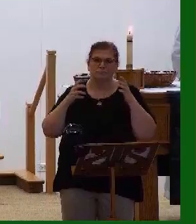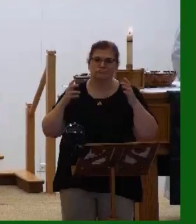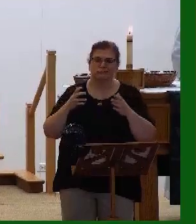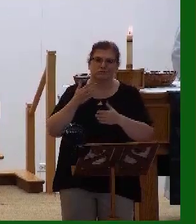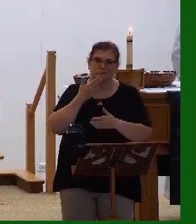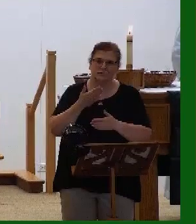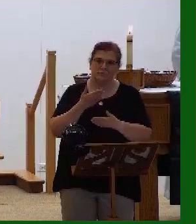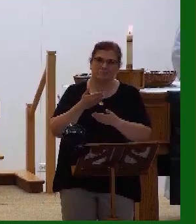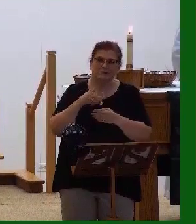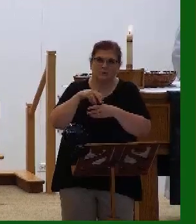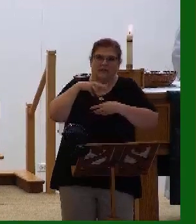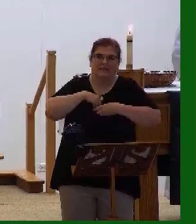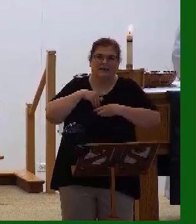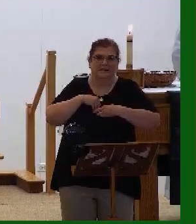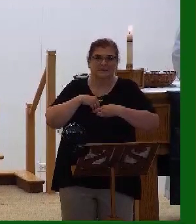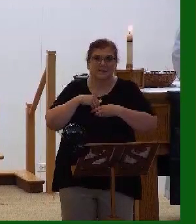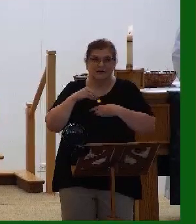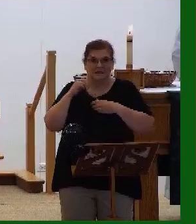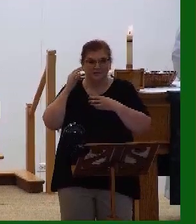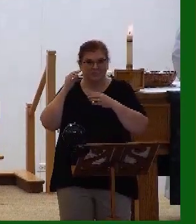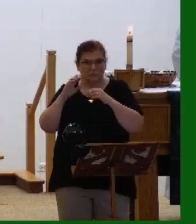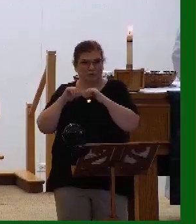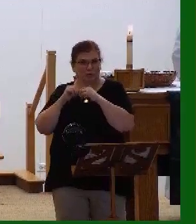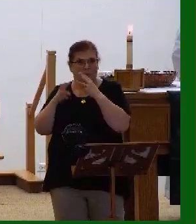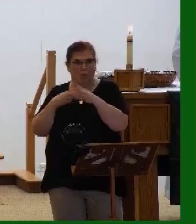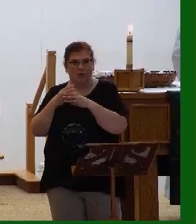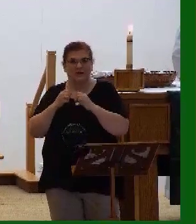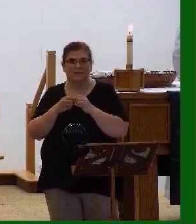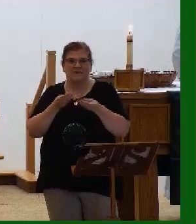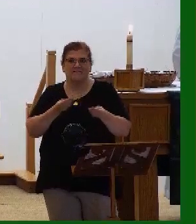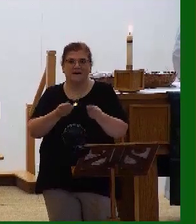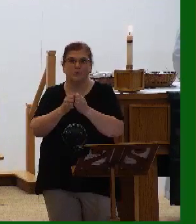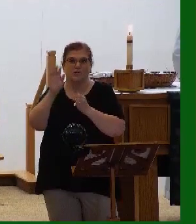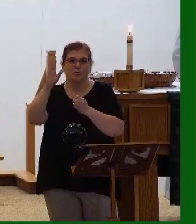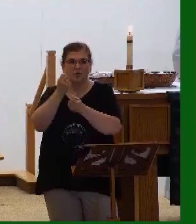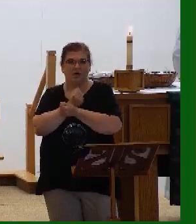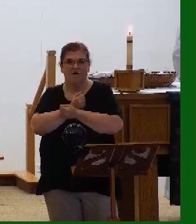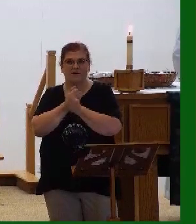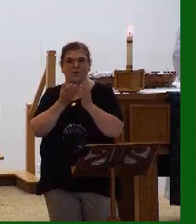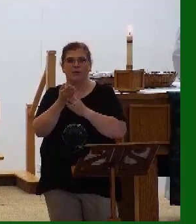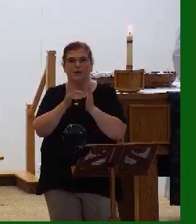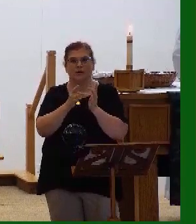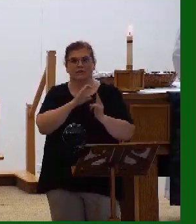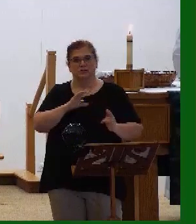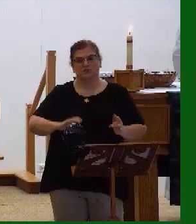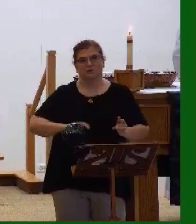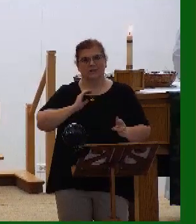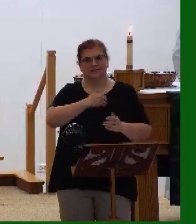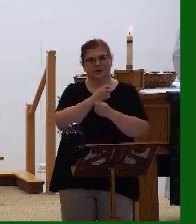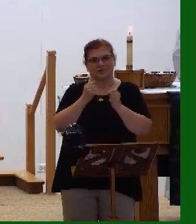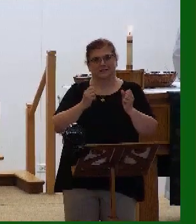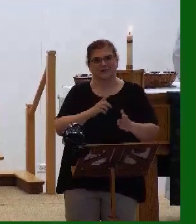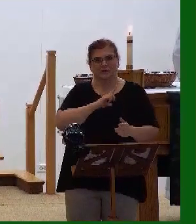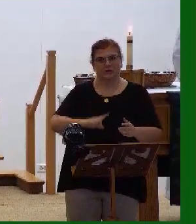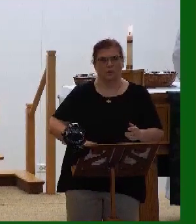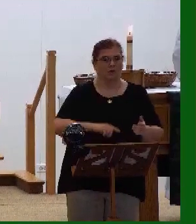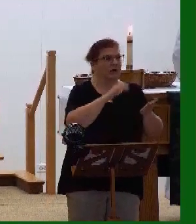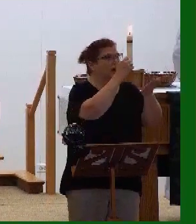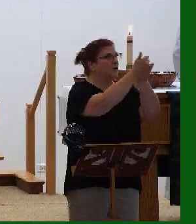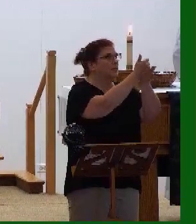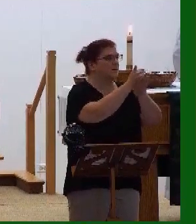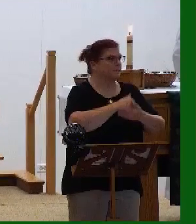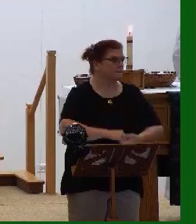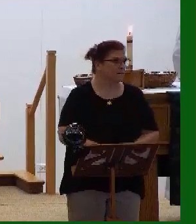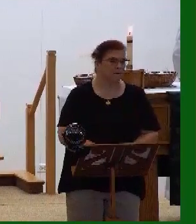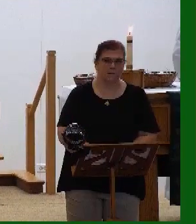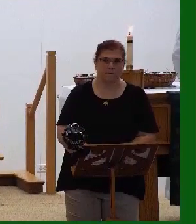us, that the world may be fed with your love through Jesus Christ, our Savior and Lord.